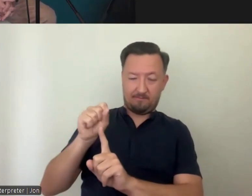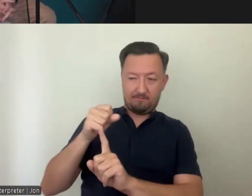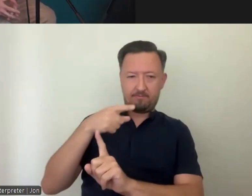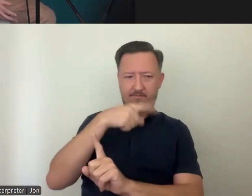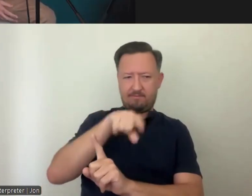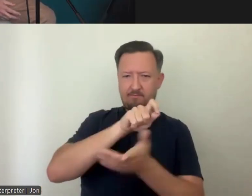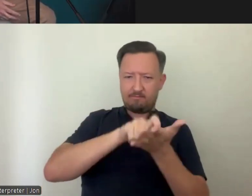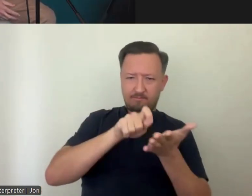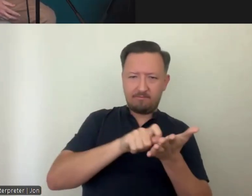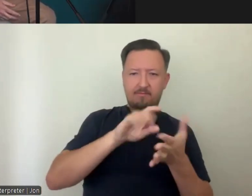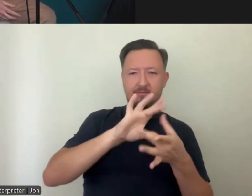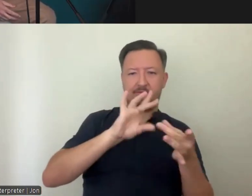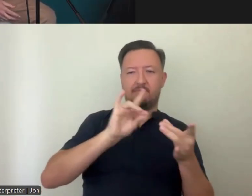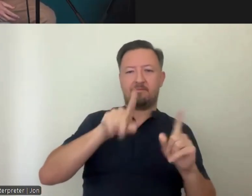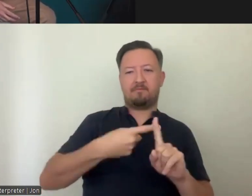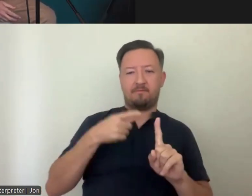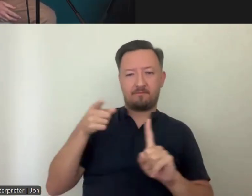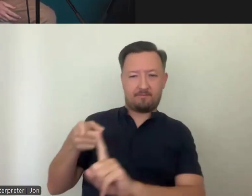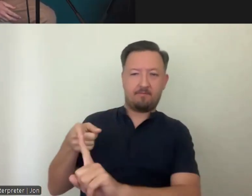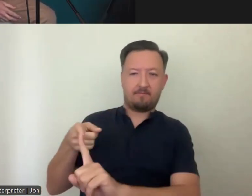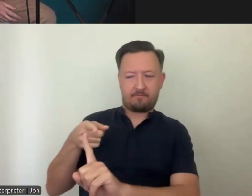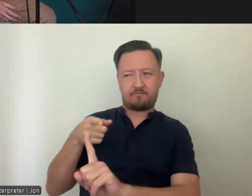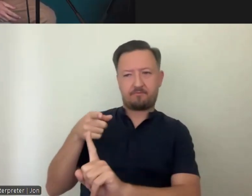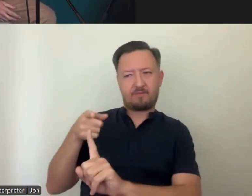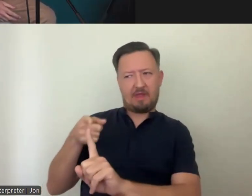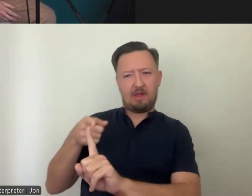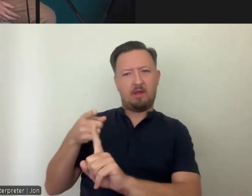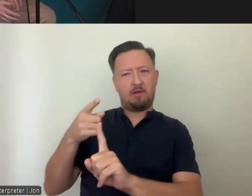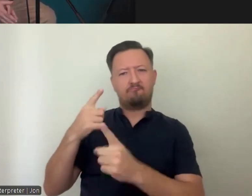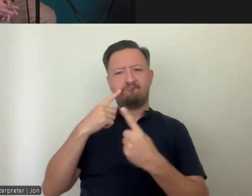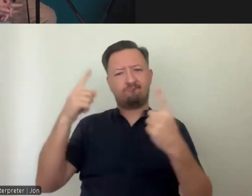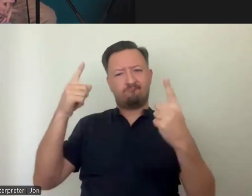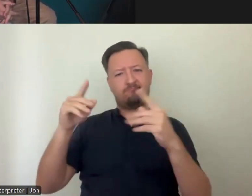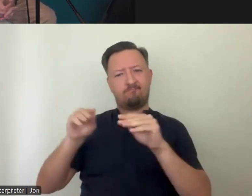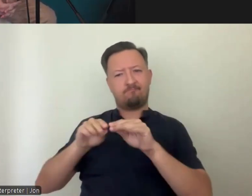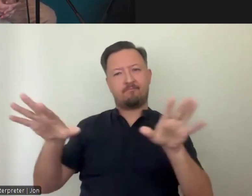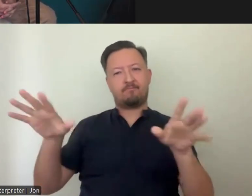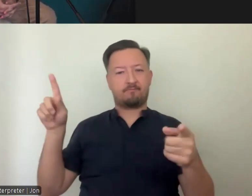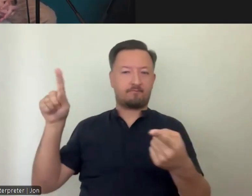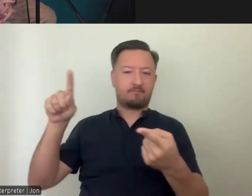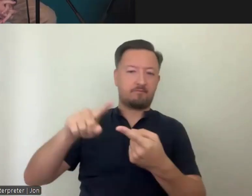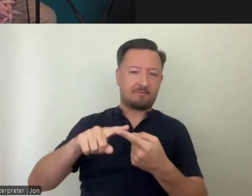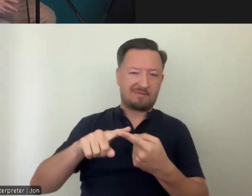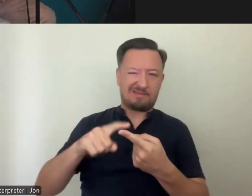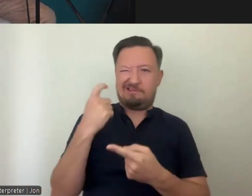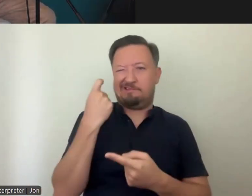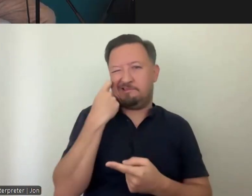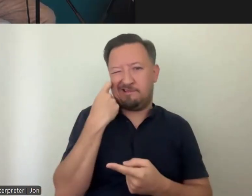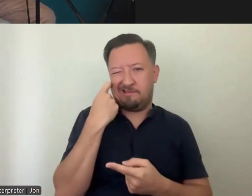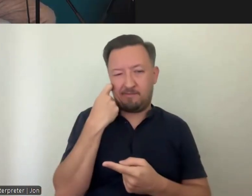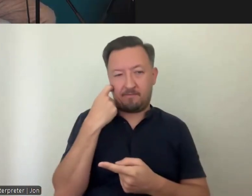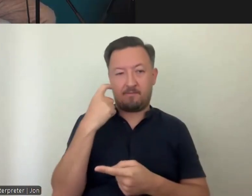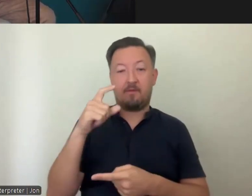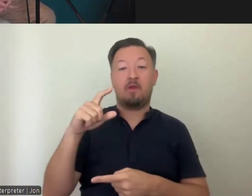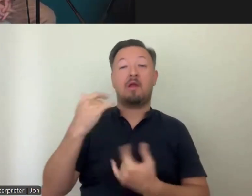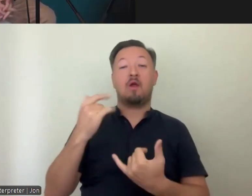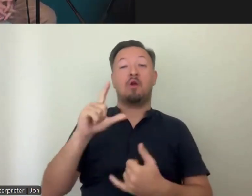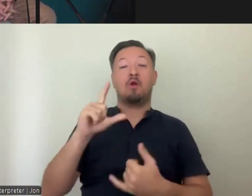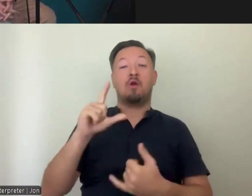on it. So Epictetus was very well known up until fairly recently. And then the 20th century